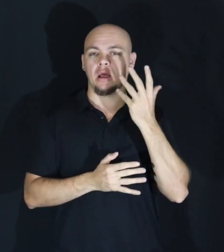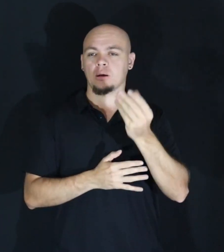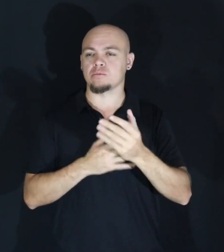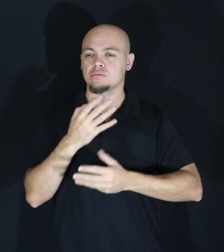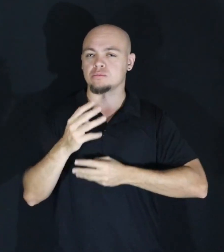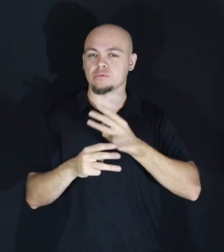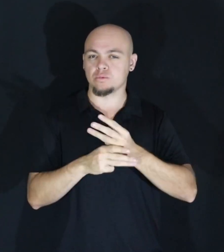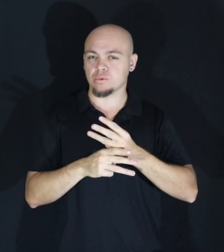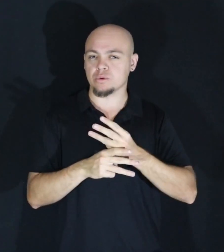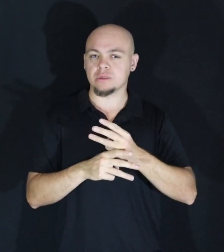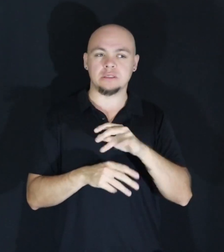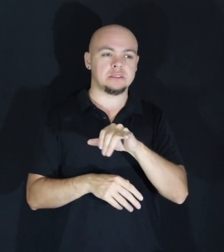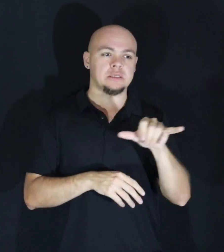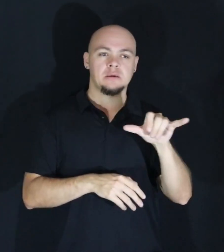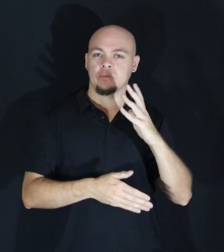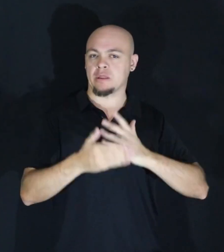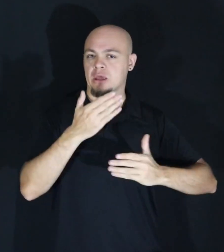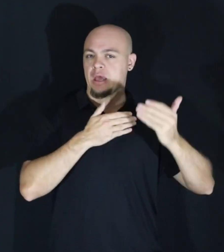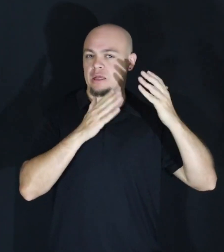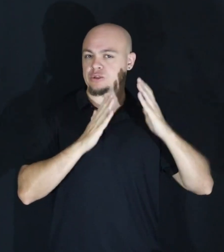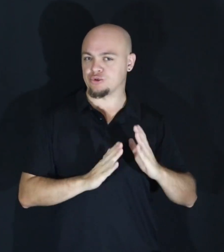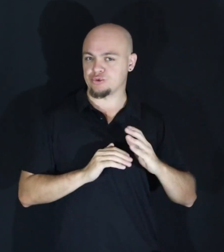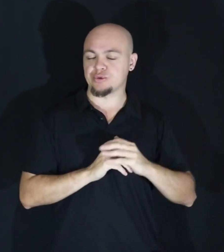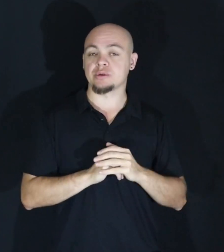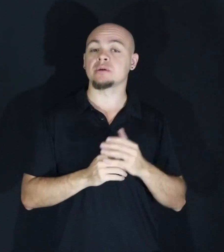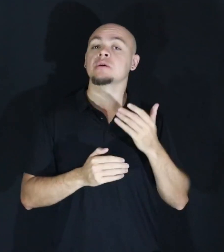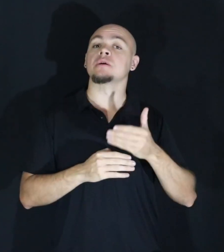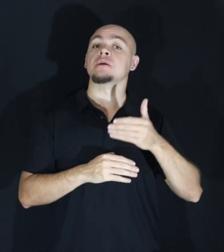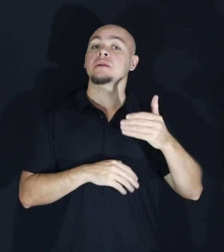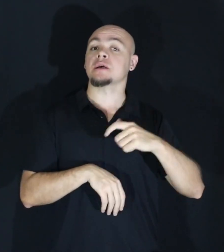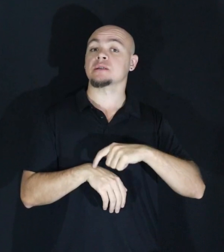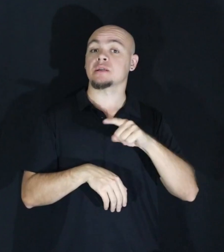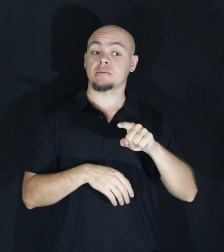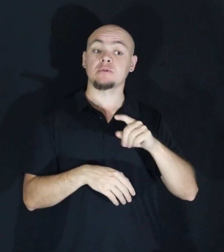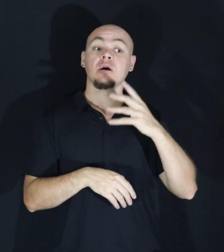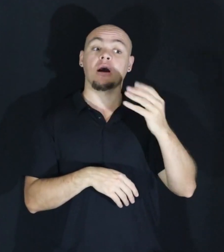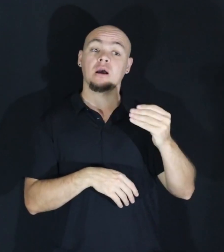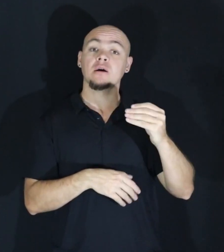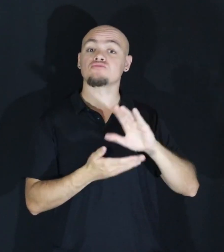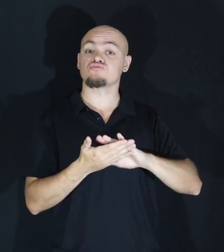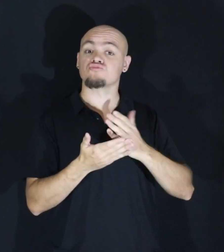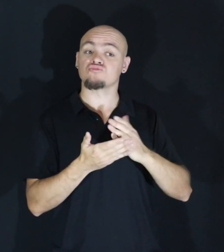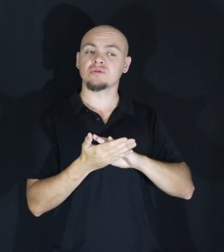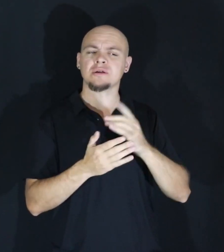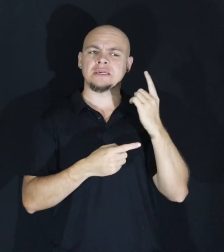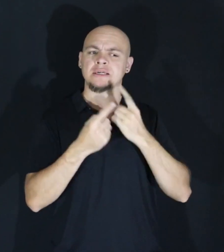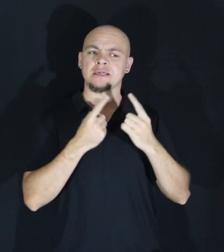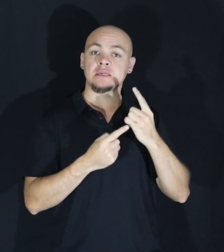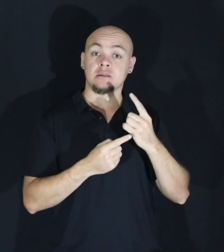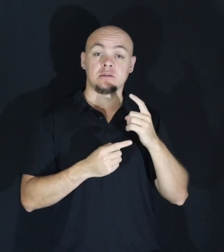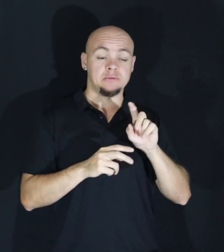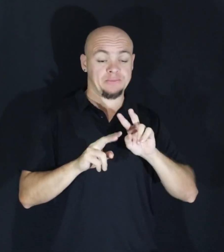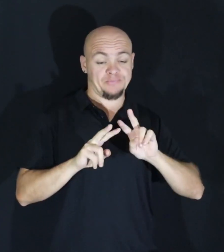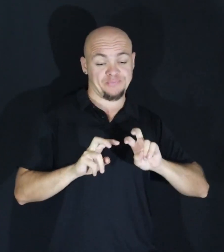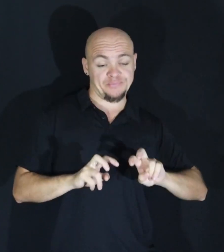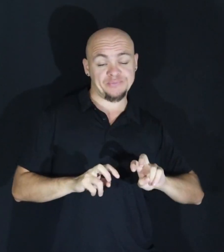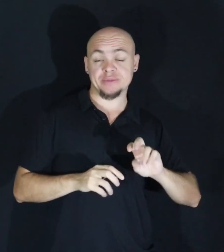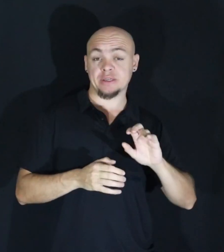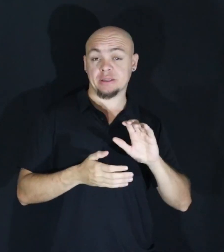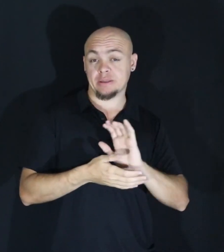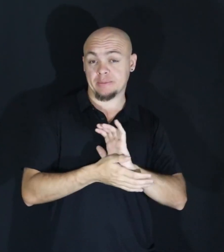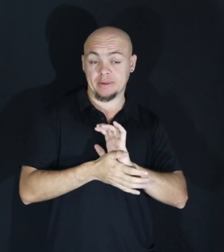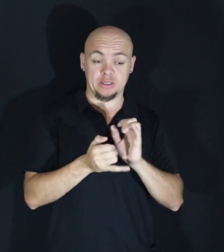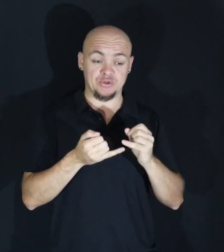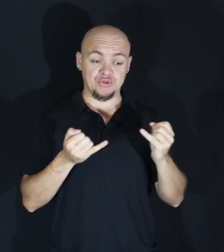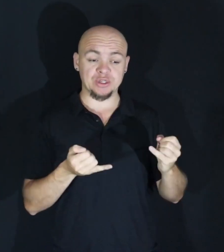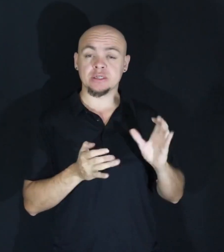like our ancestors did. So now the next time you're at a cookout and you're wondering if you should inspect the mac and cheese